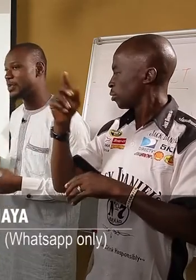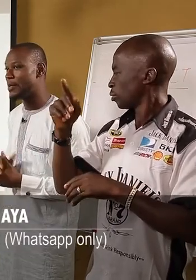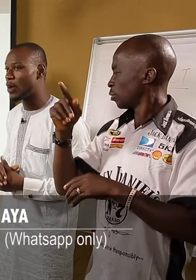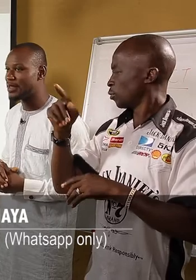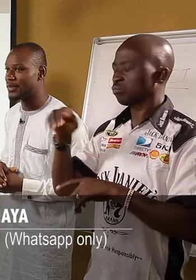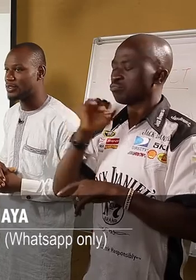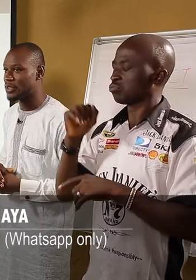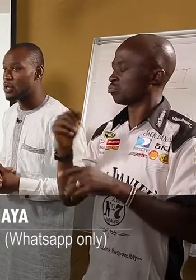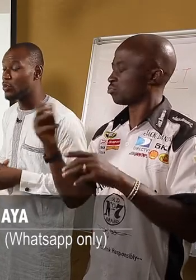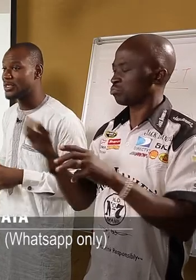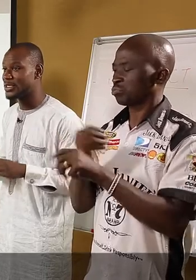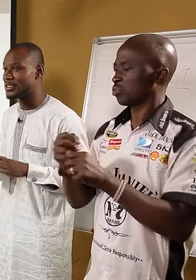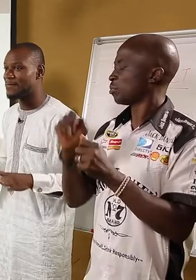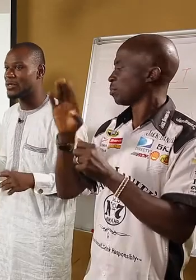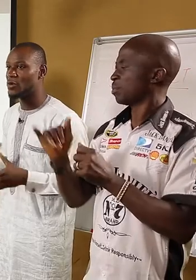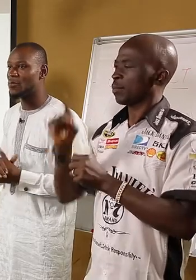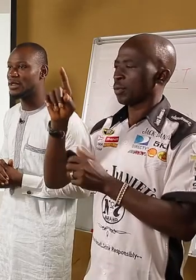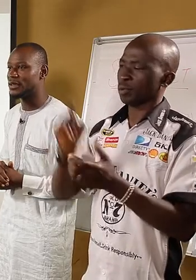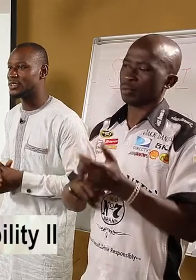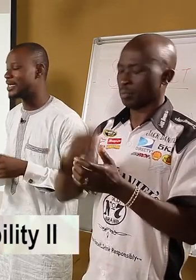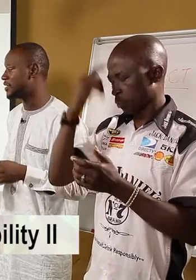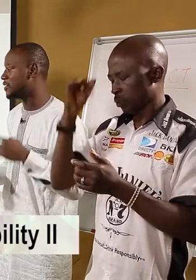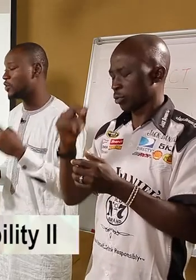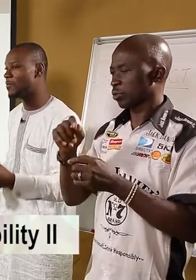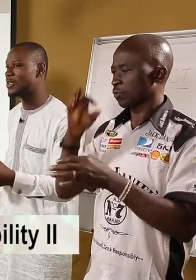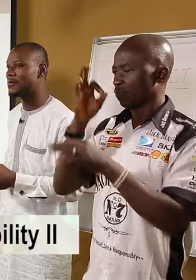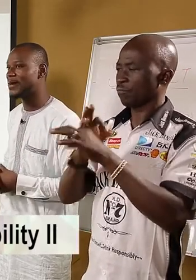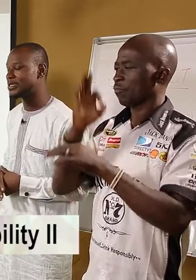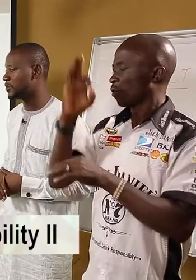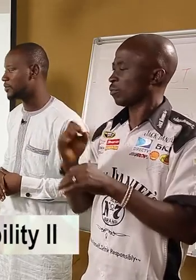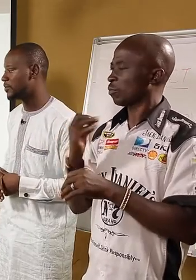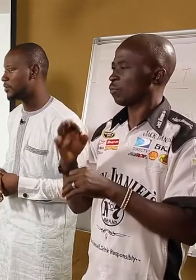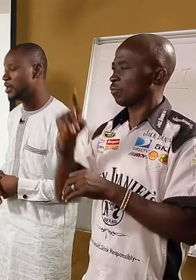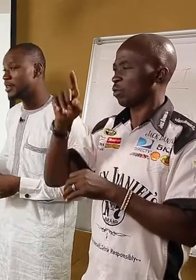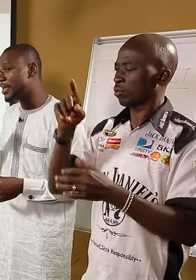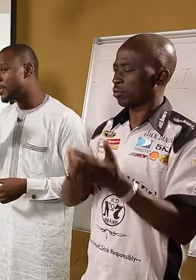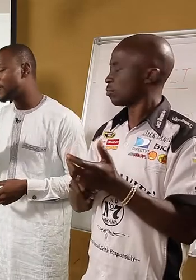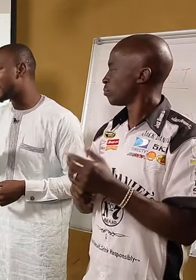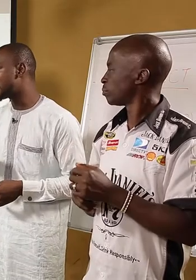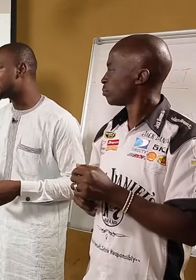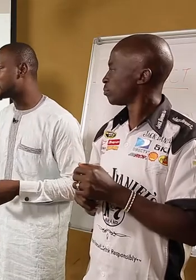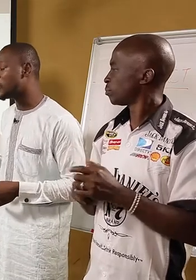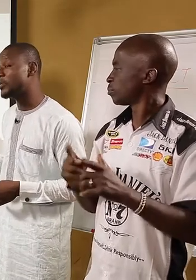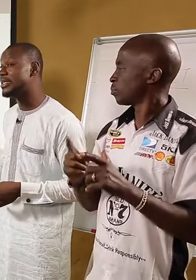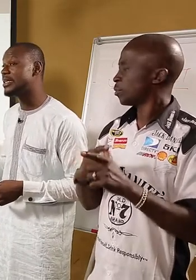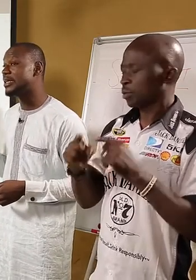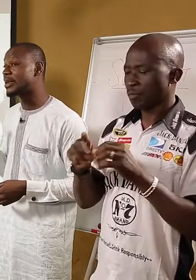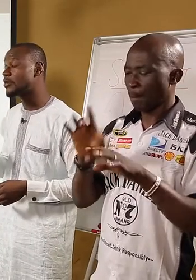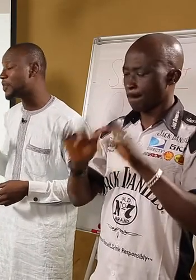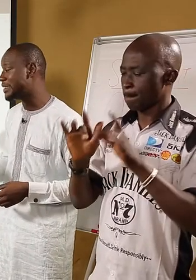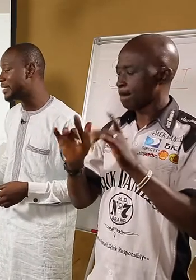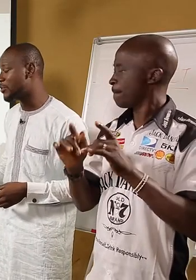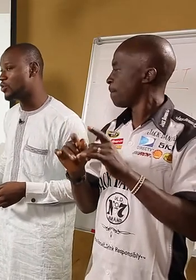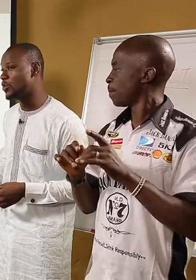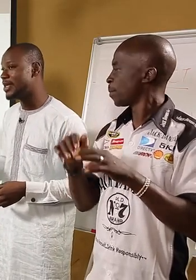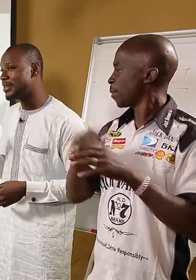to multiply by 1,000 because it is a factor of 1,000. That is the conversion factor. Then if you are calculating the solubility in